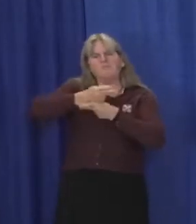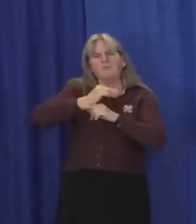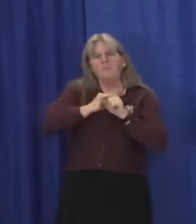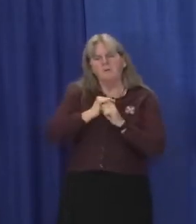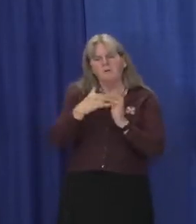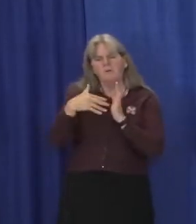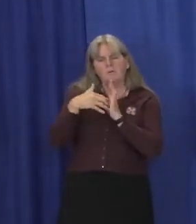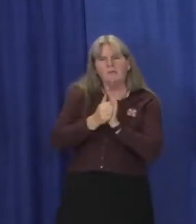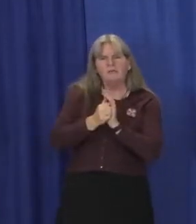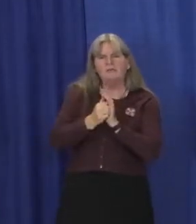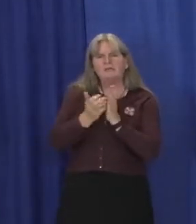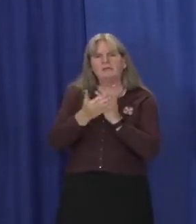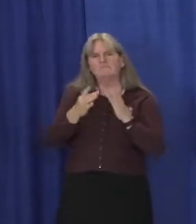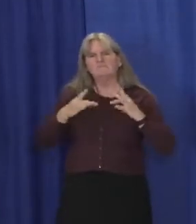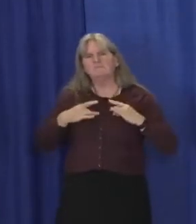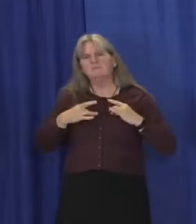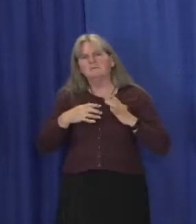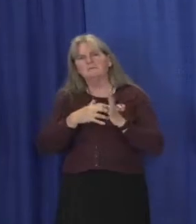vulnerable.